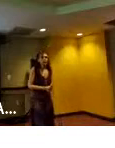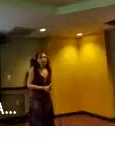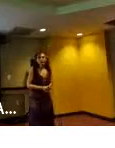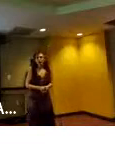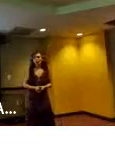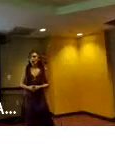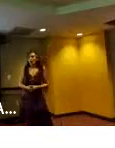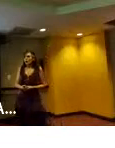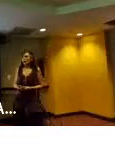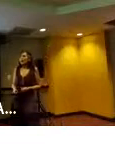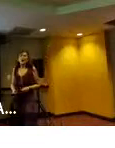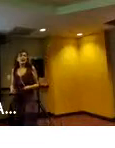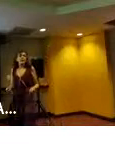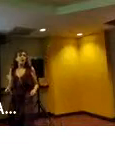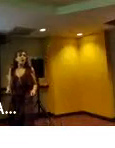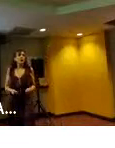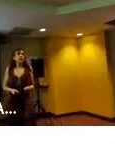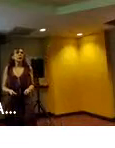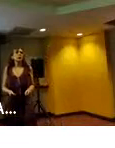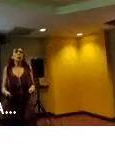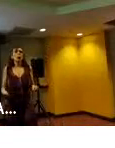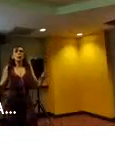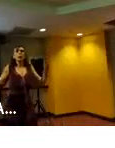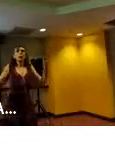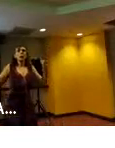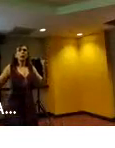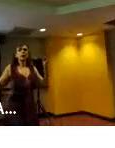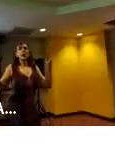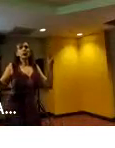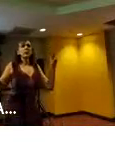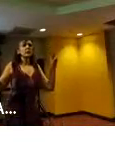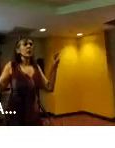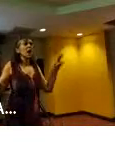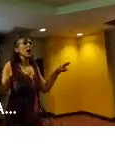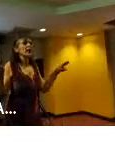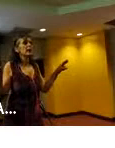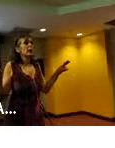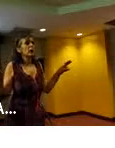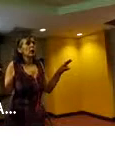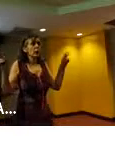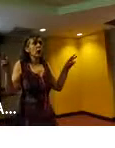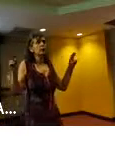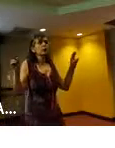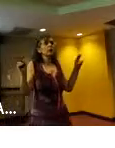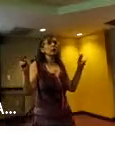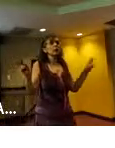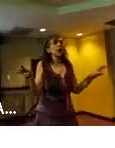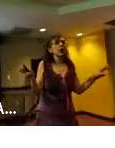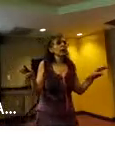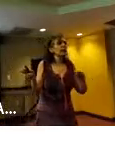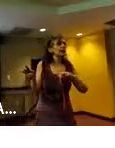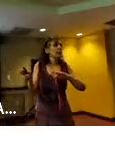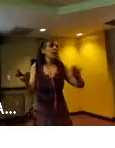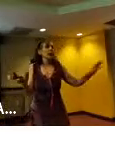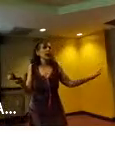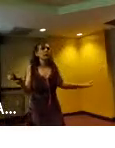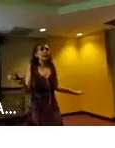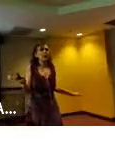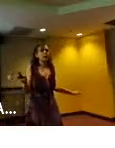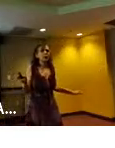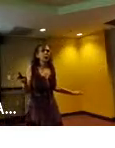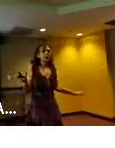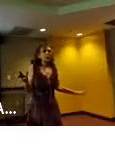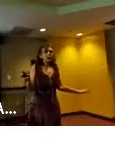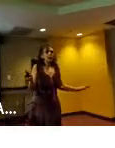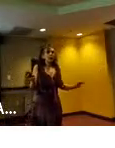little bit about this. You might have noticed that the word universal design, or the term universal design, is falling